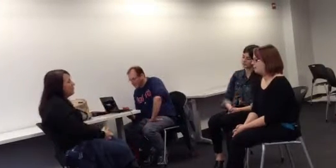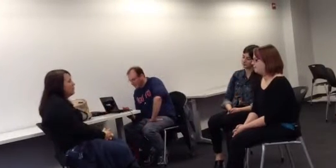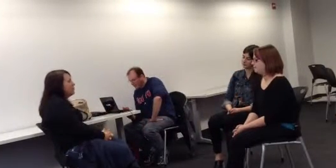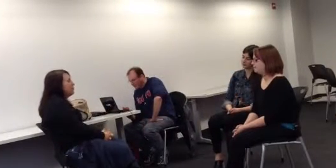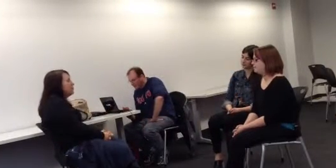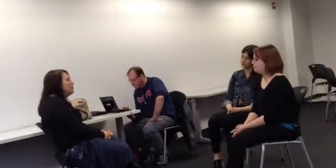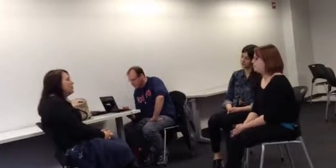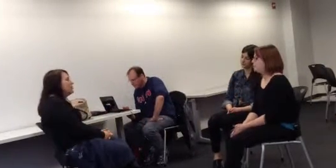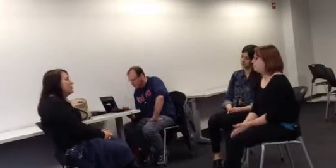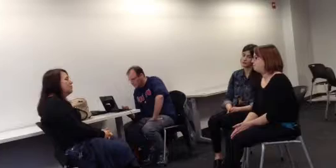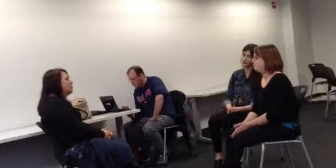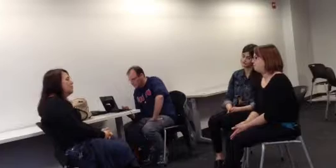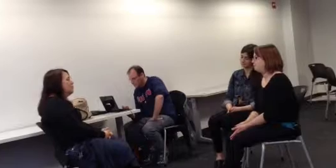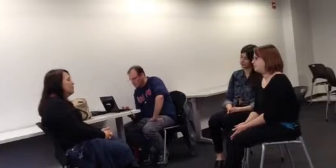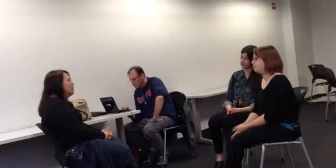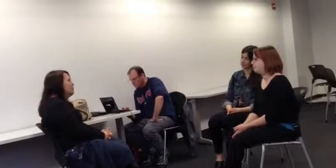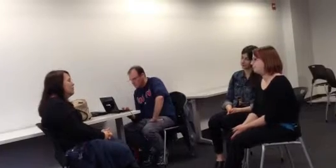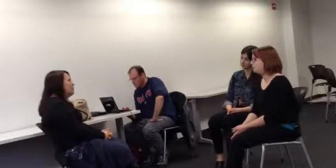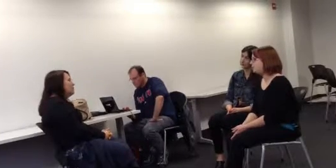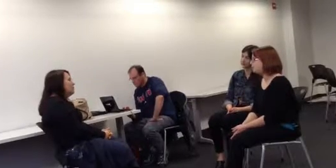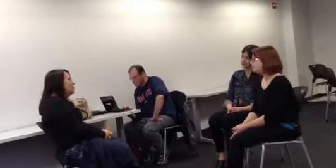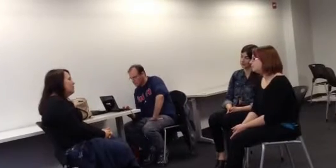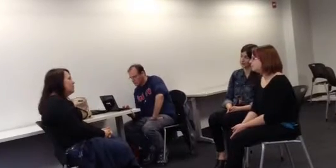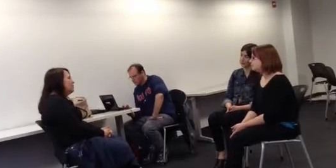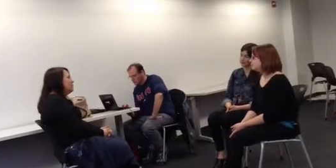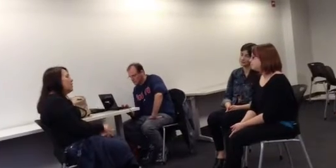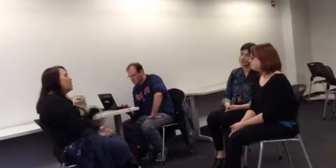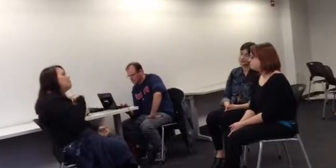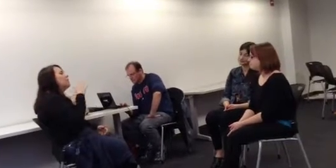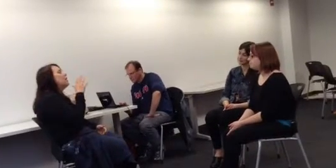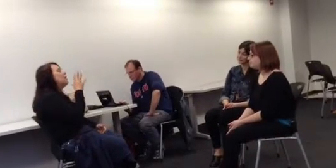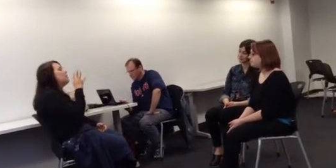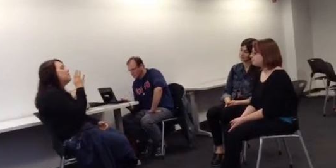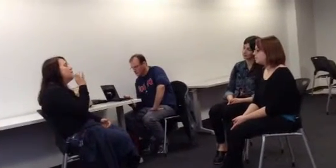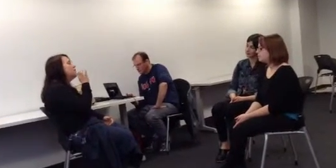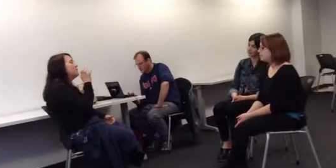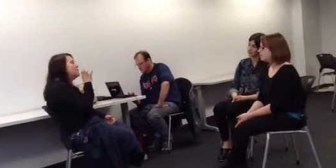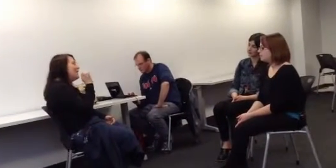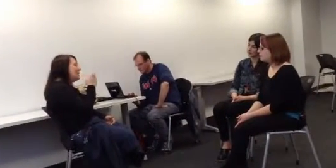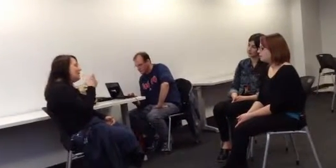do some research before I talk to deaf people.